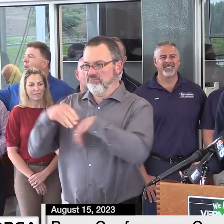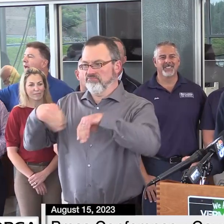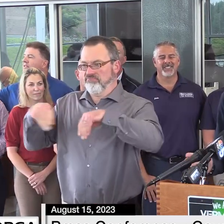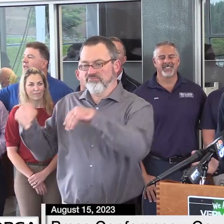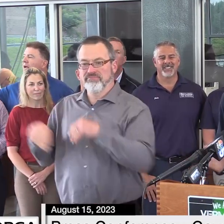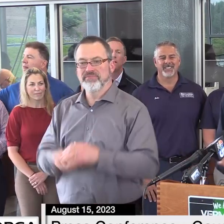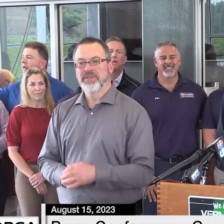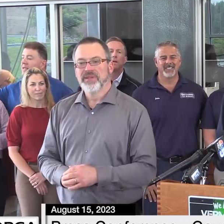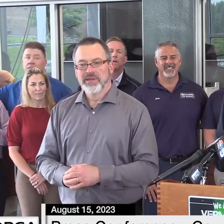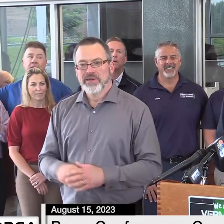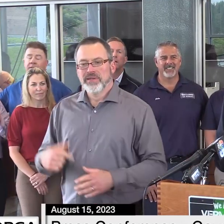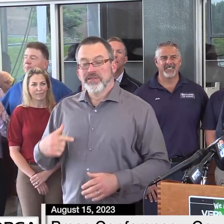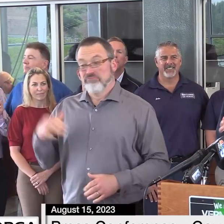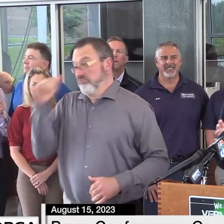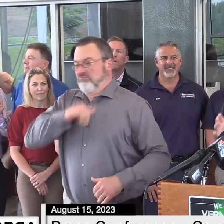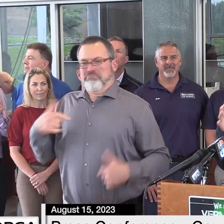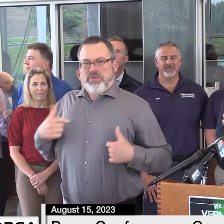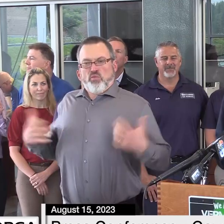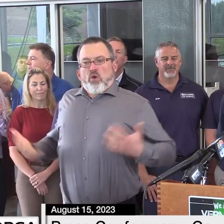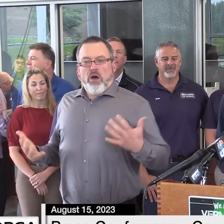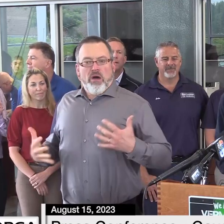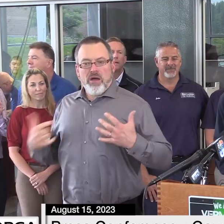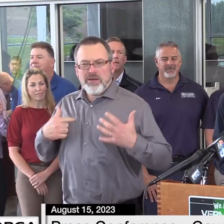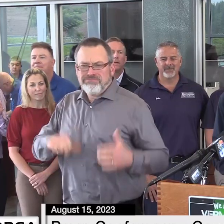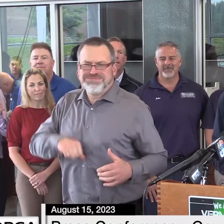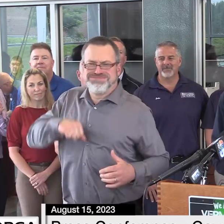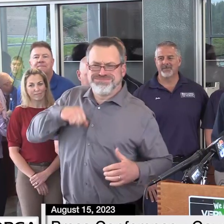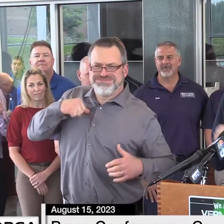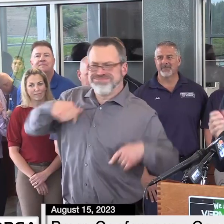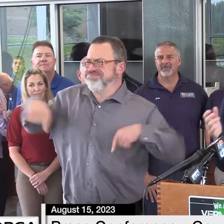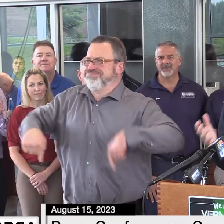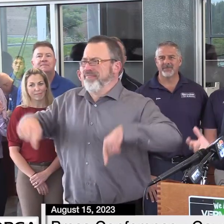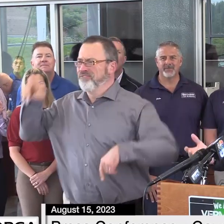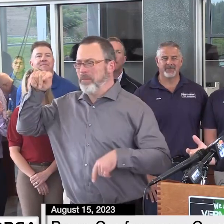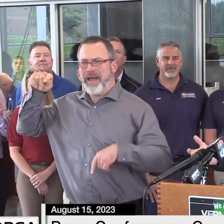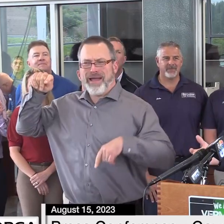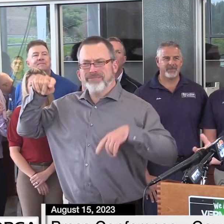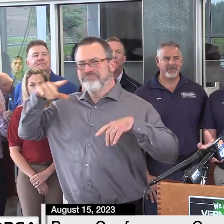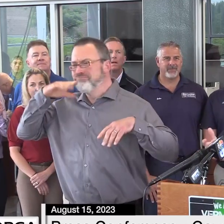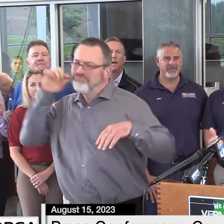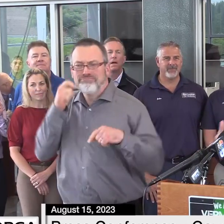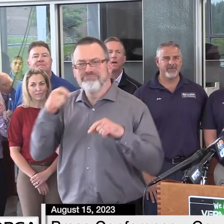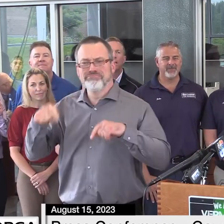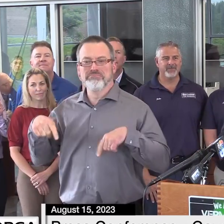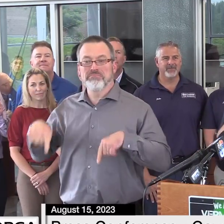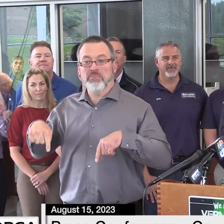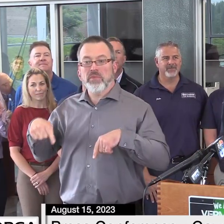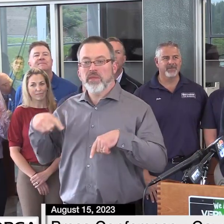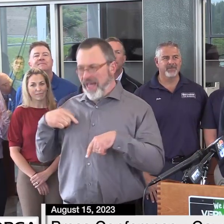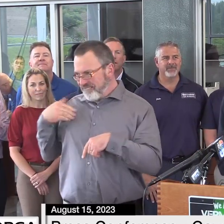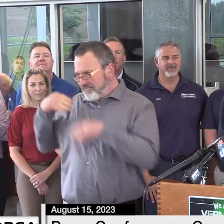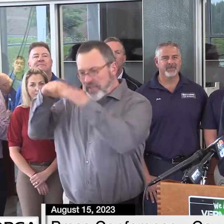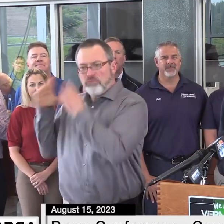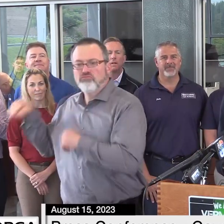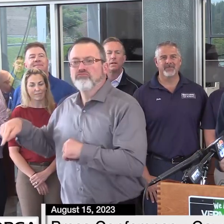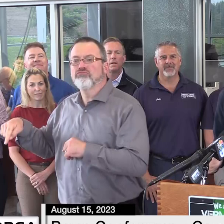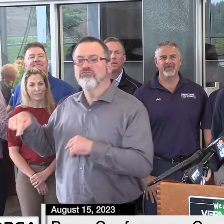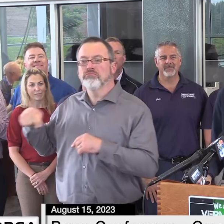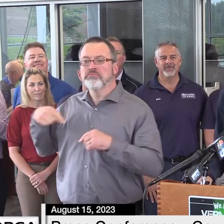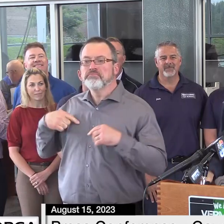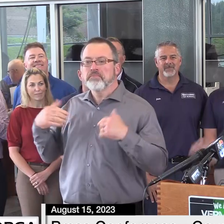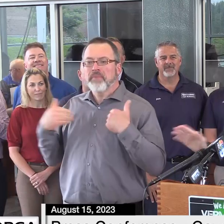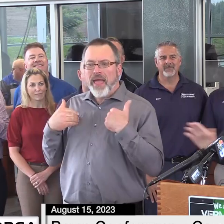am proud to be in the great state of Vermont. I have a house in Vermont. I have a house in Mendon,